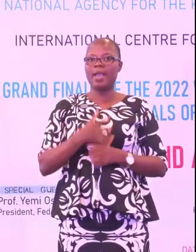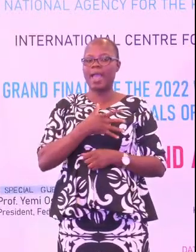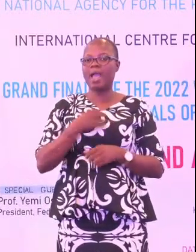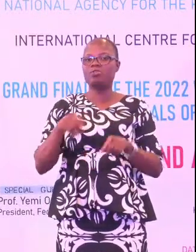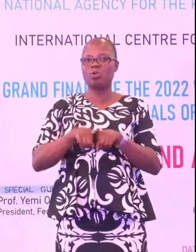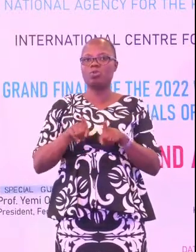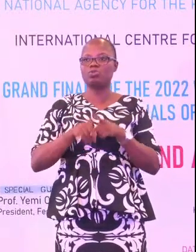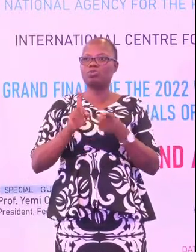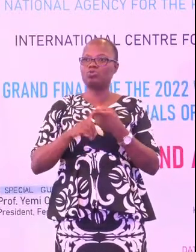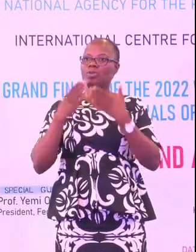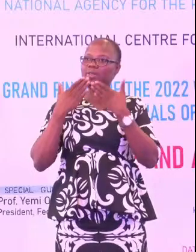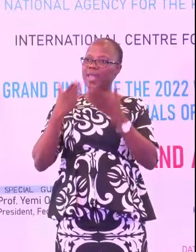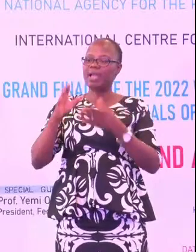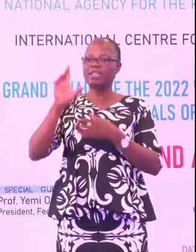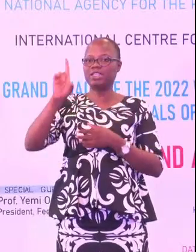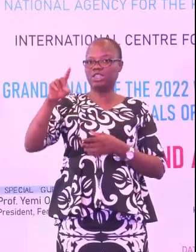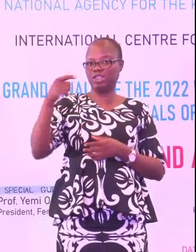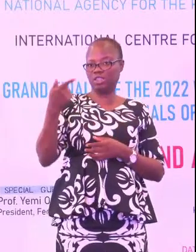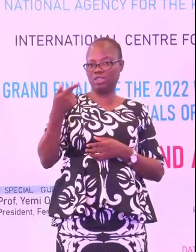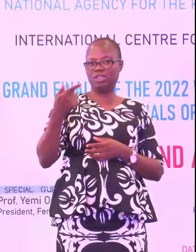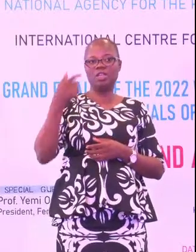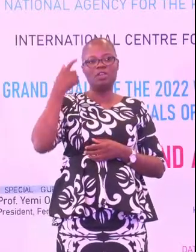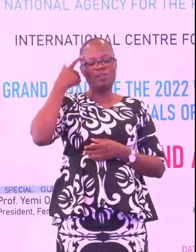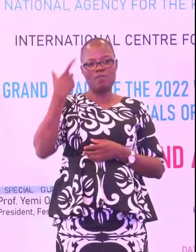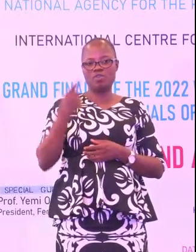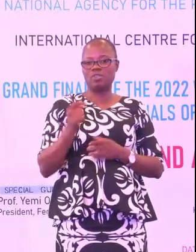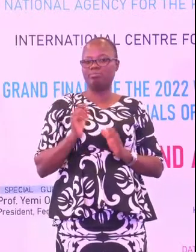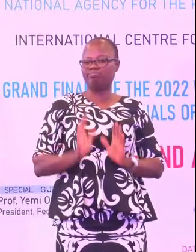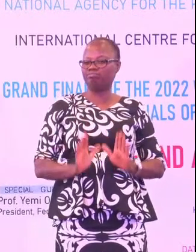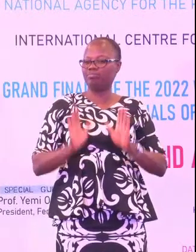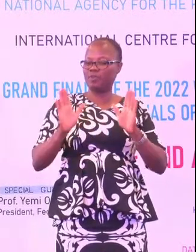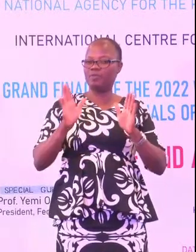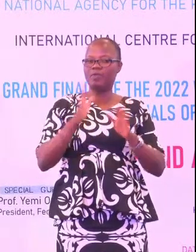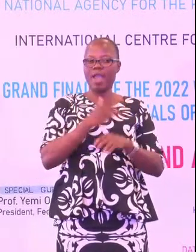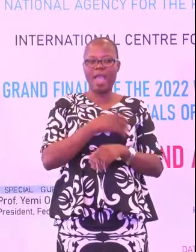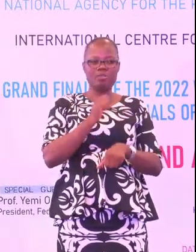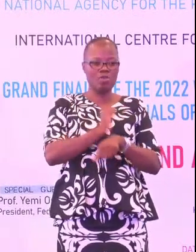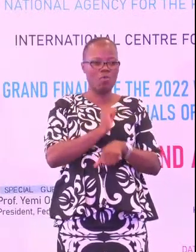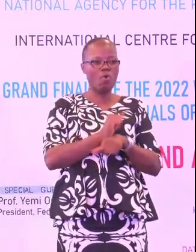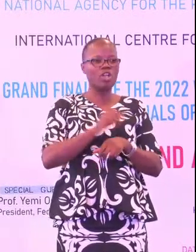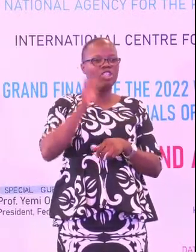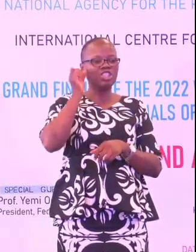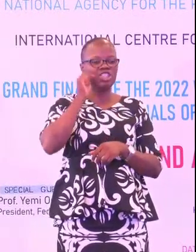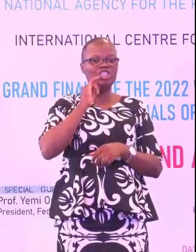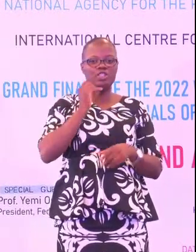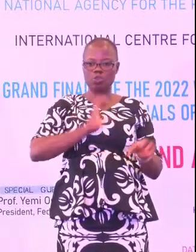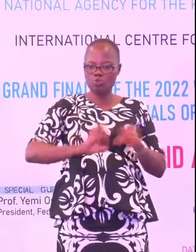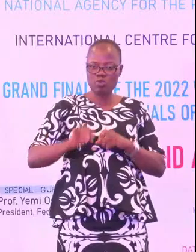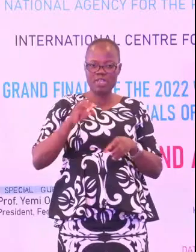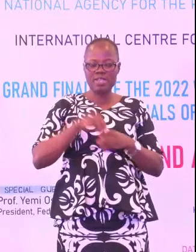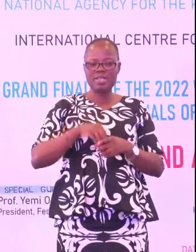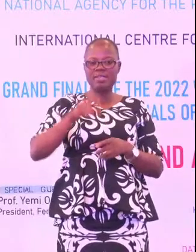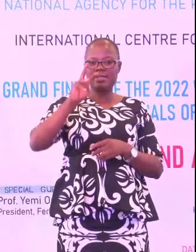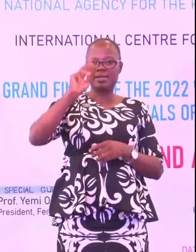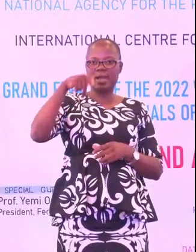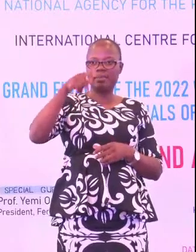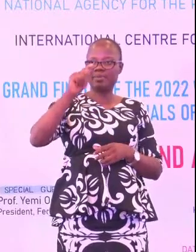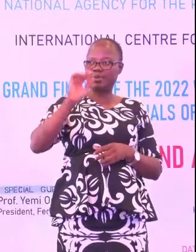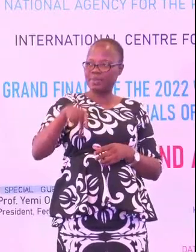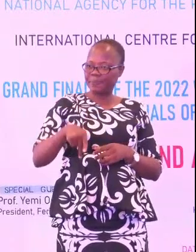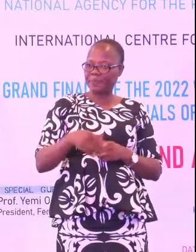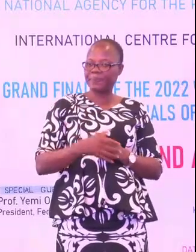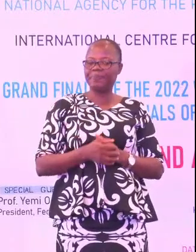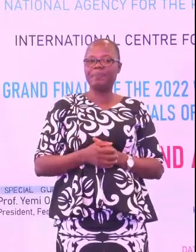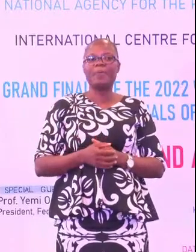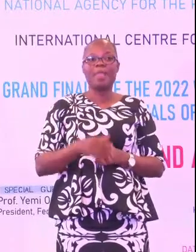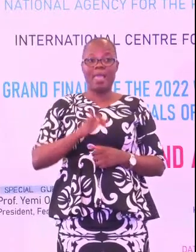to thank the DG for the dynamism and the work he's doing in NAPTIP.